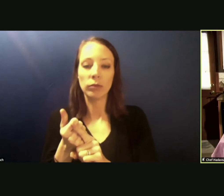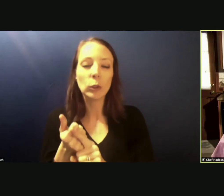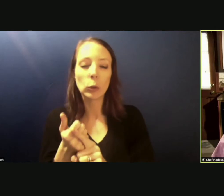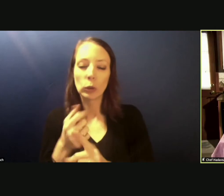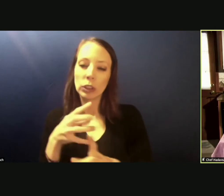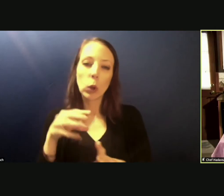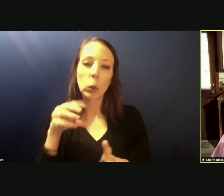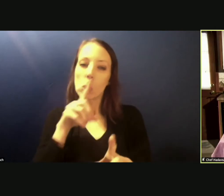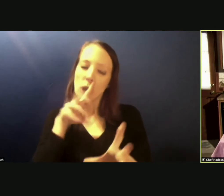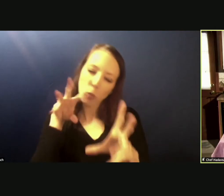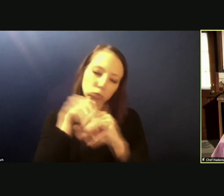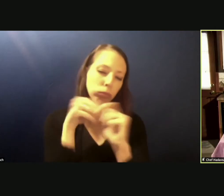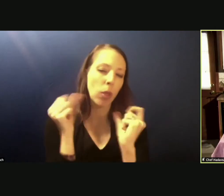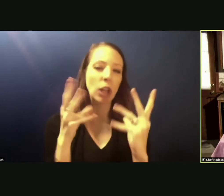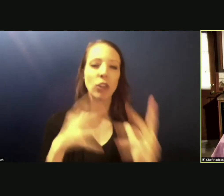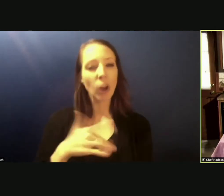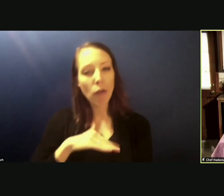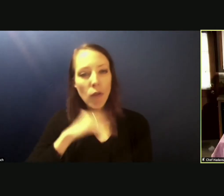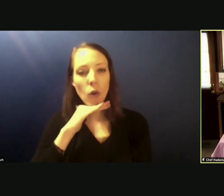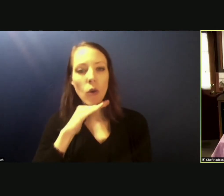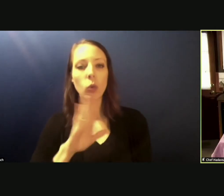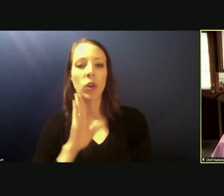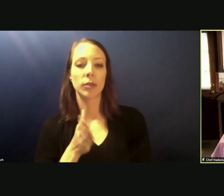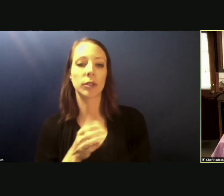when you finish. So with this,